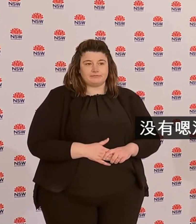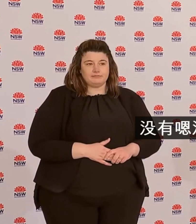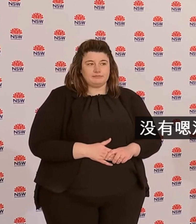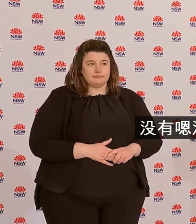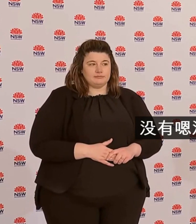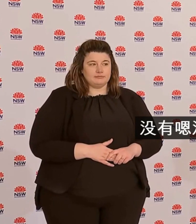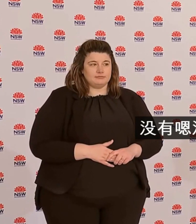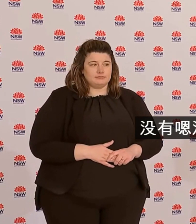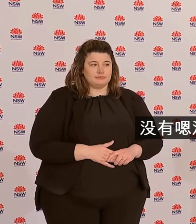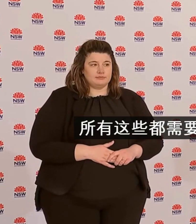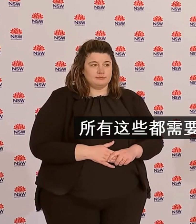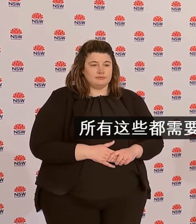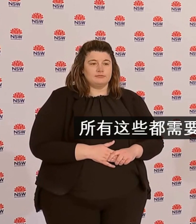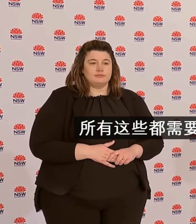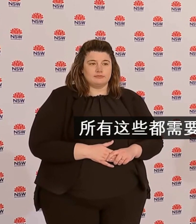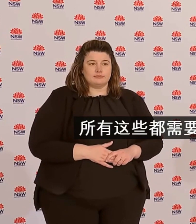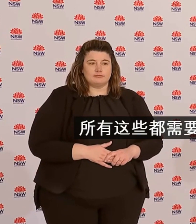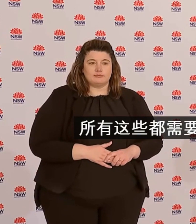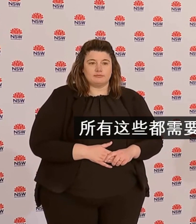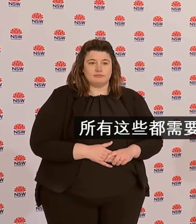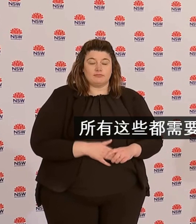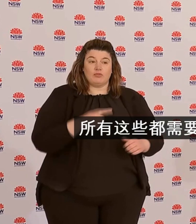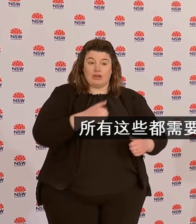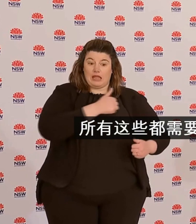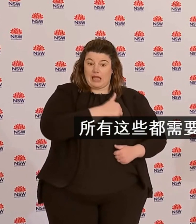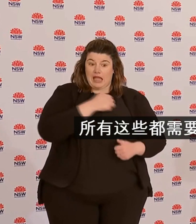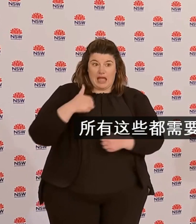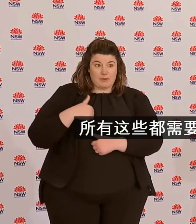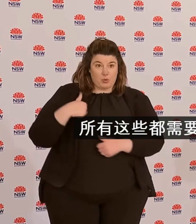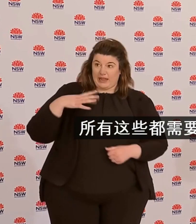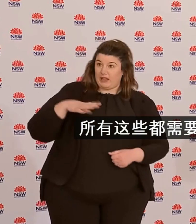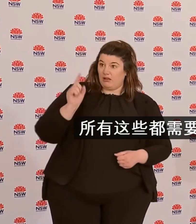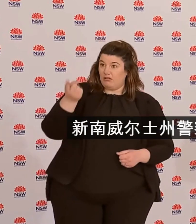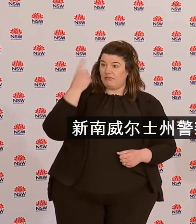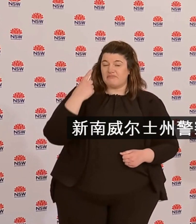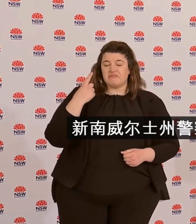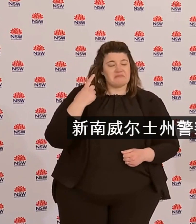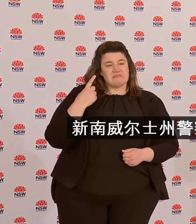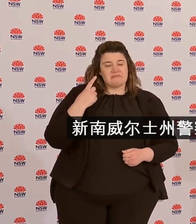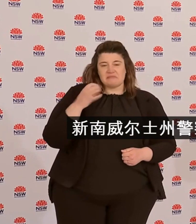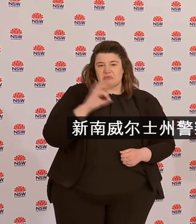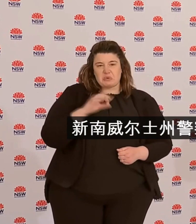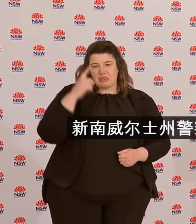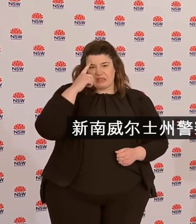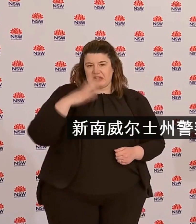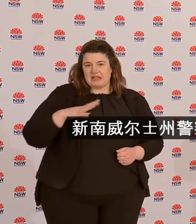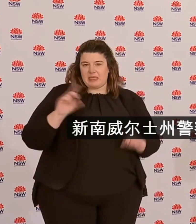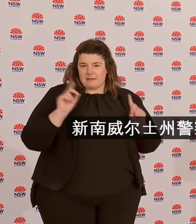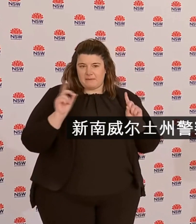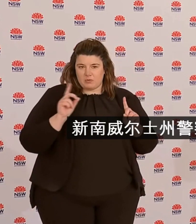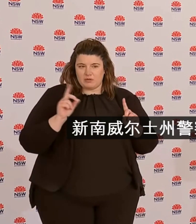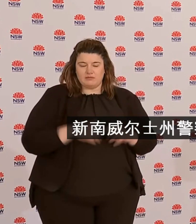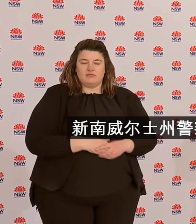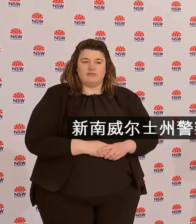There's no suggestion or talk at all that the Australian Defence Force will be needed to supplement New South Wales Police.